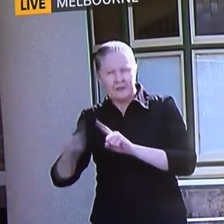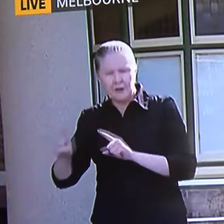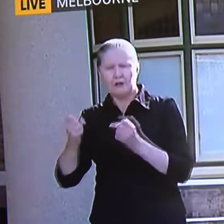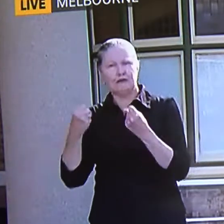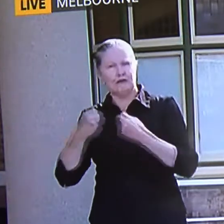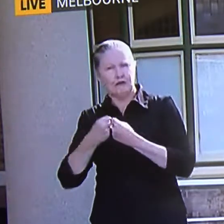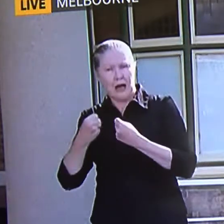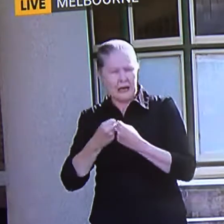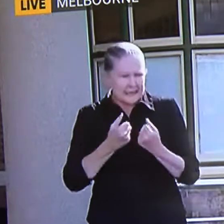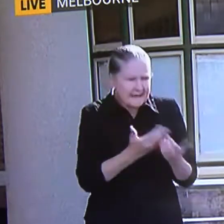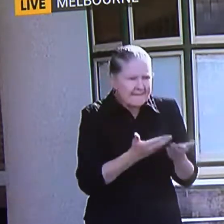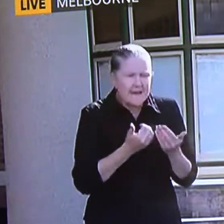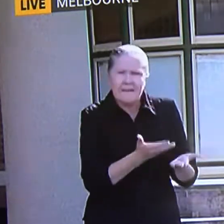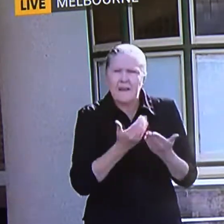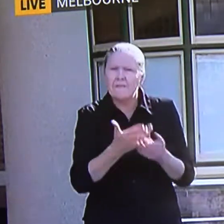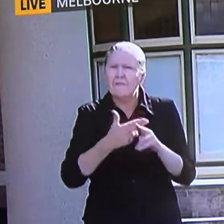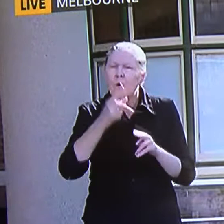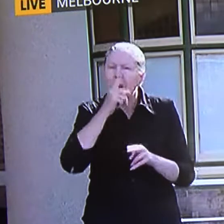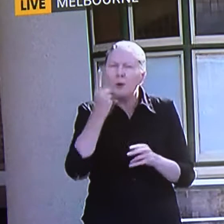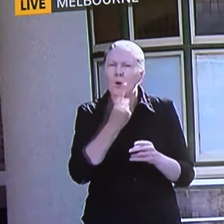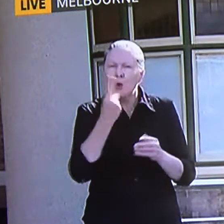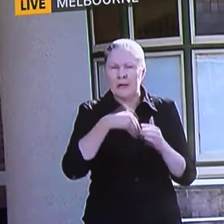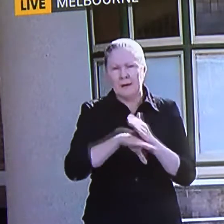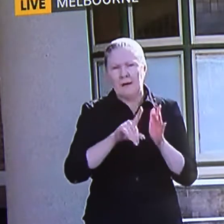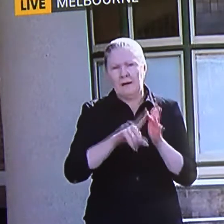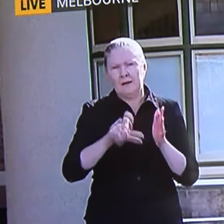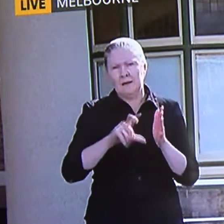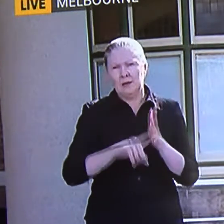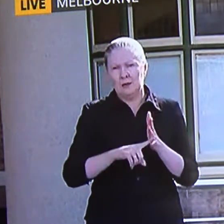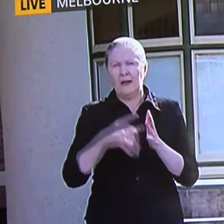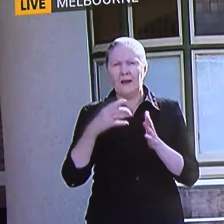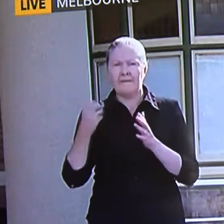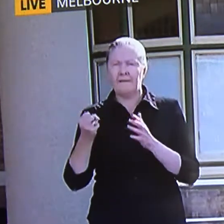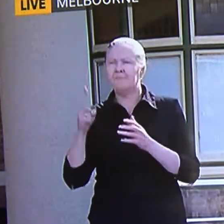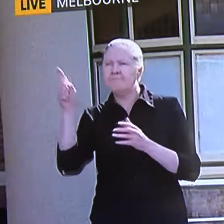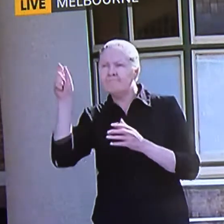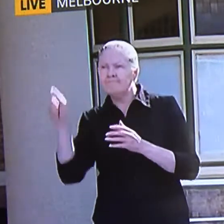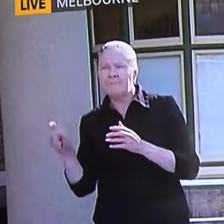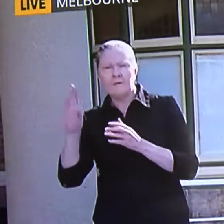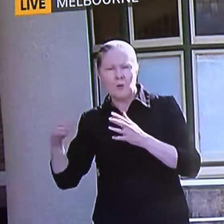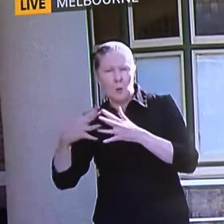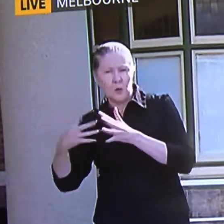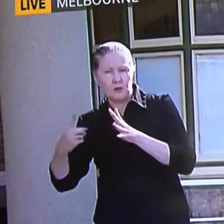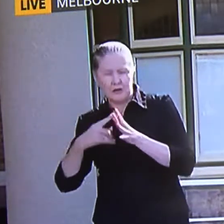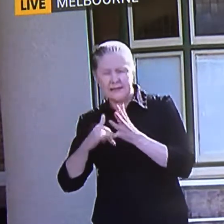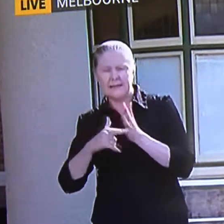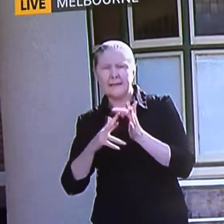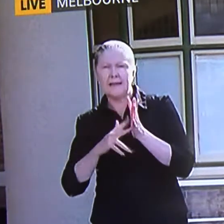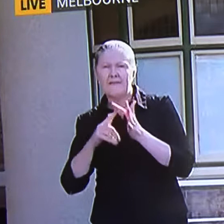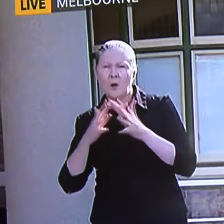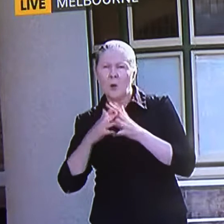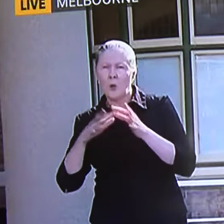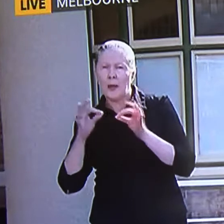that are very sick in intensive care. This is work led by Steve Webb from Western Australia, and